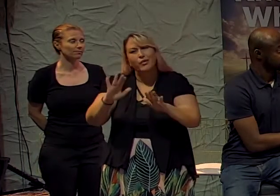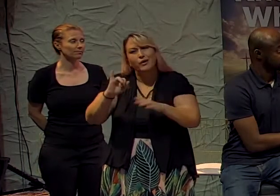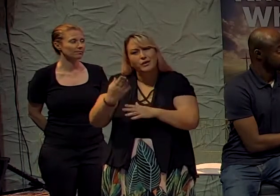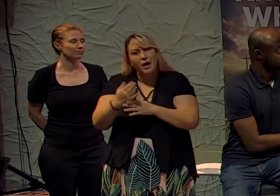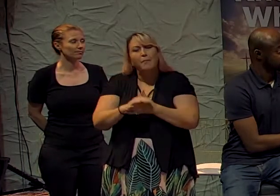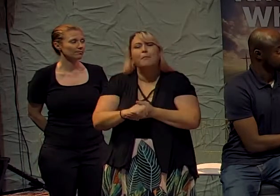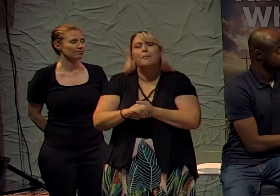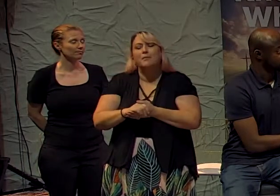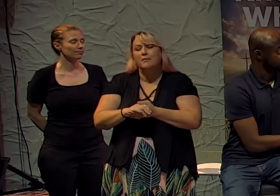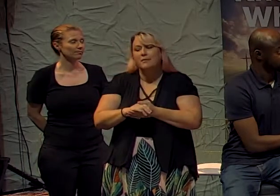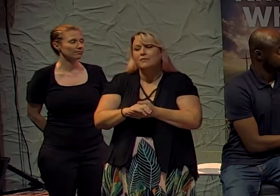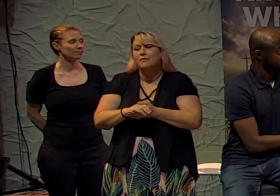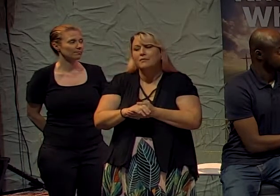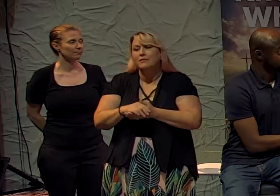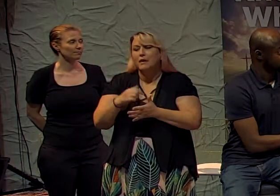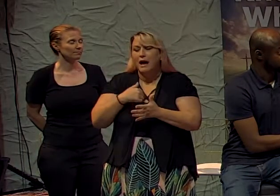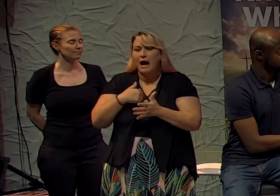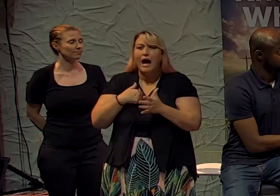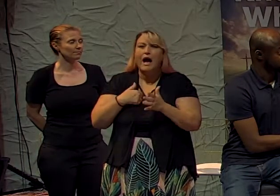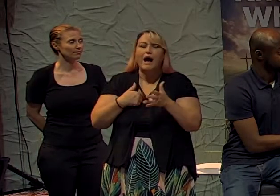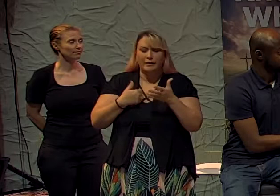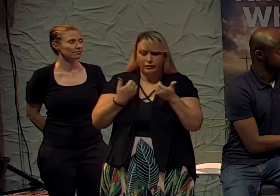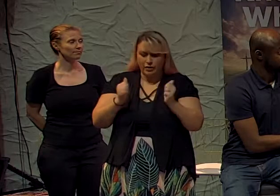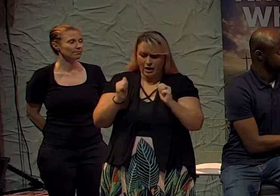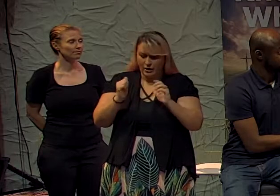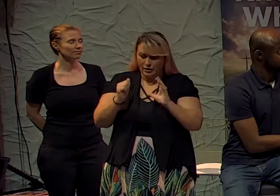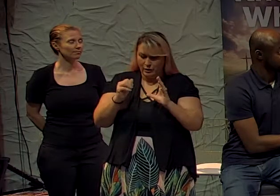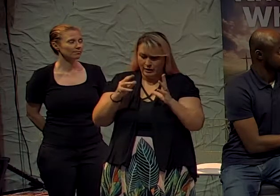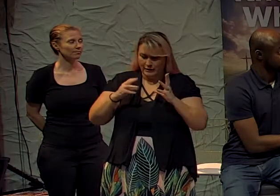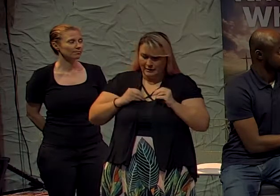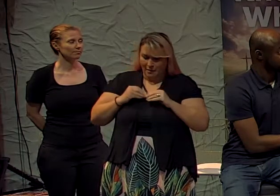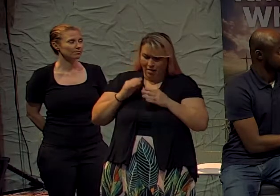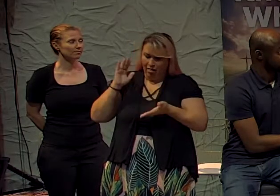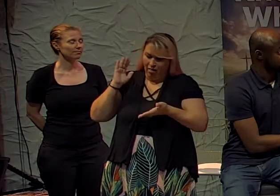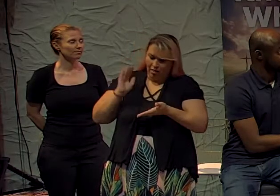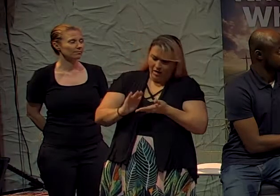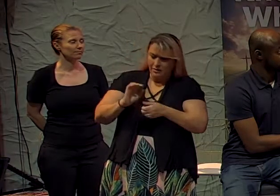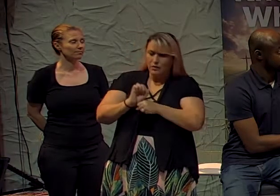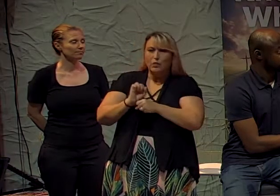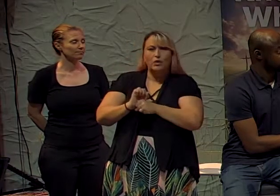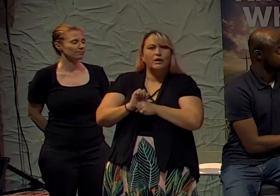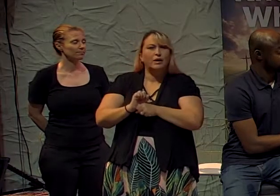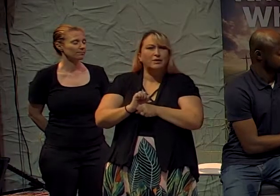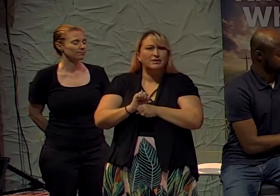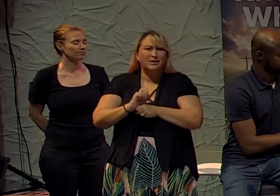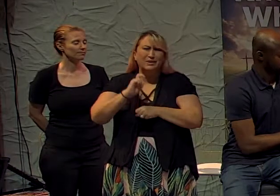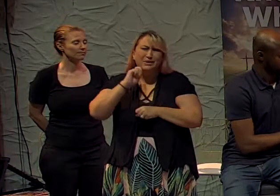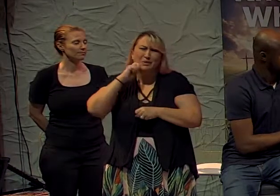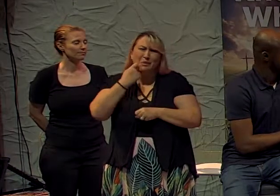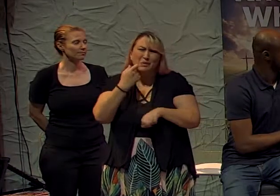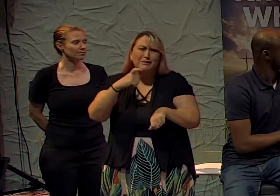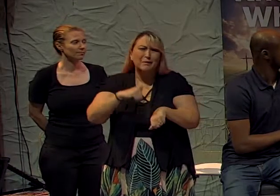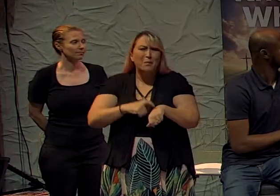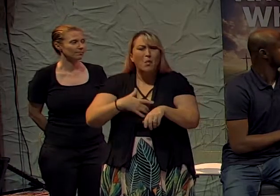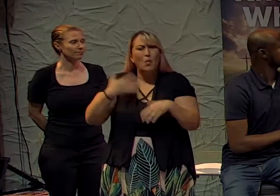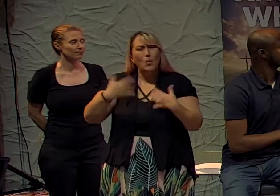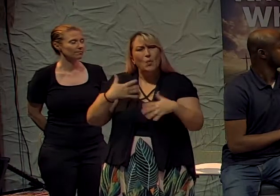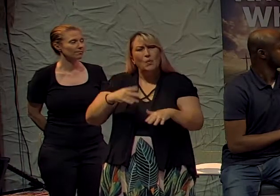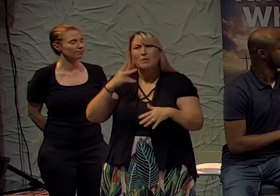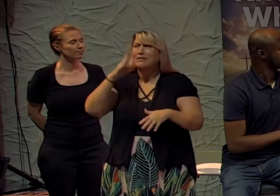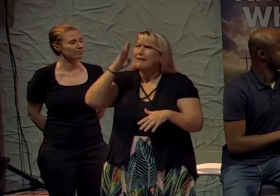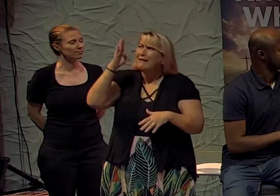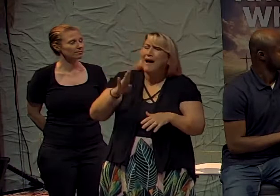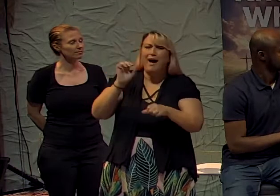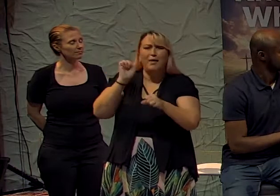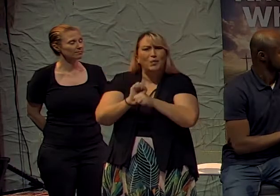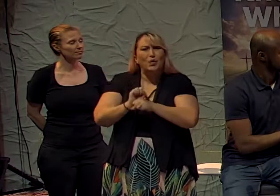And I tried to take less work and be more there for the kids. And I think it was a neat time just to see God work. And